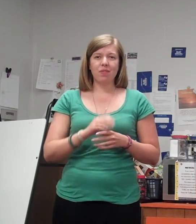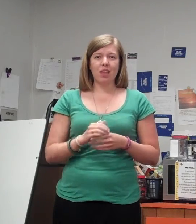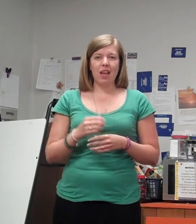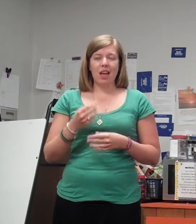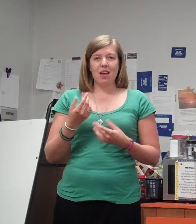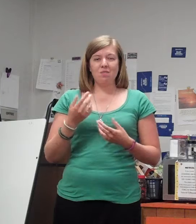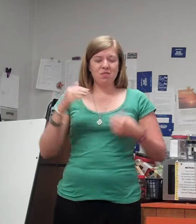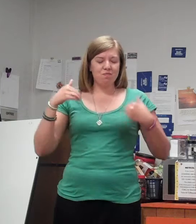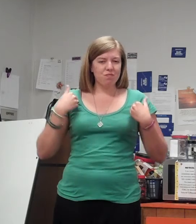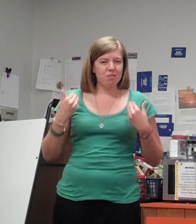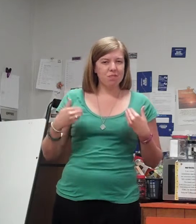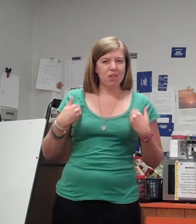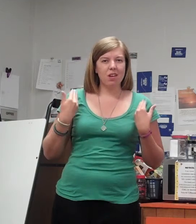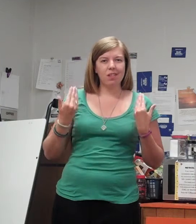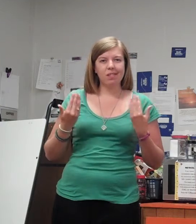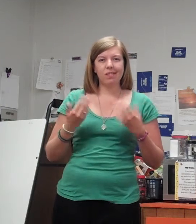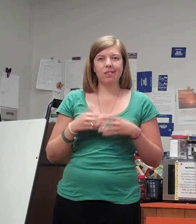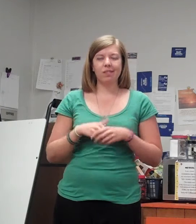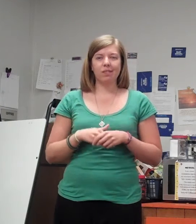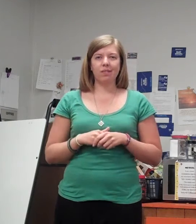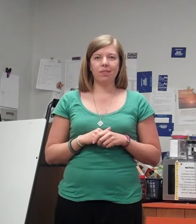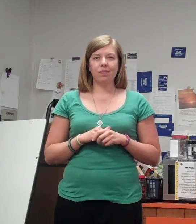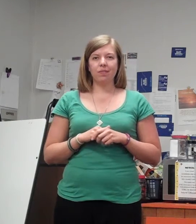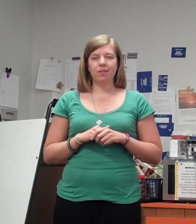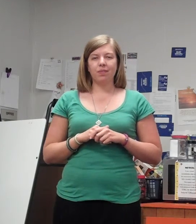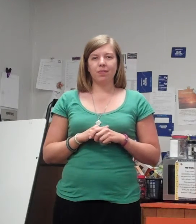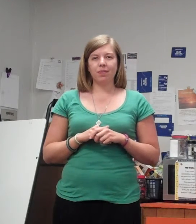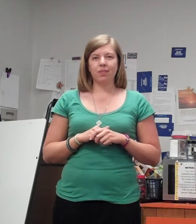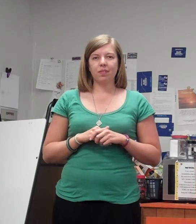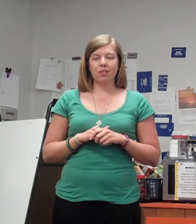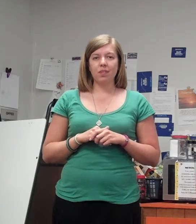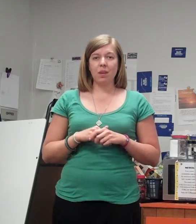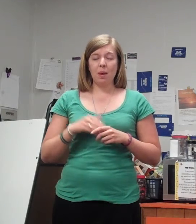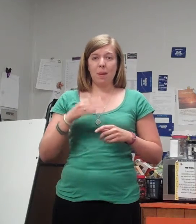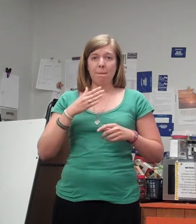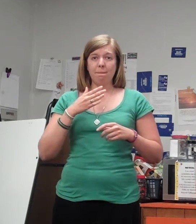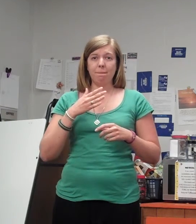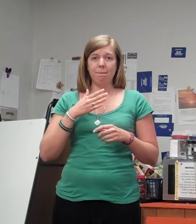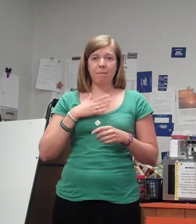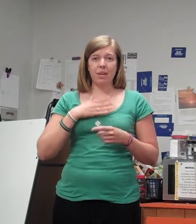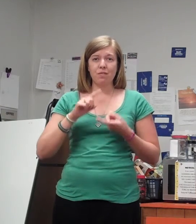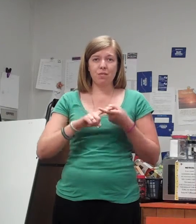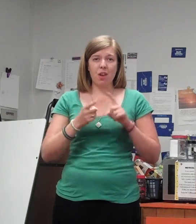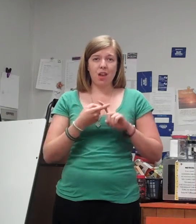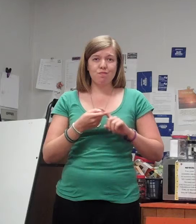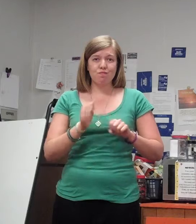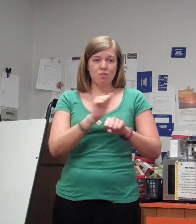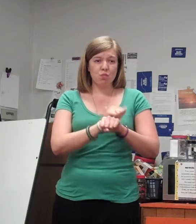all can be when we're 18 or 19. And I had a friend that worked in the deaf community down in